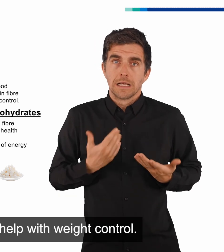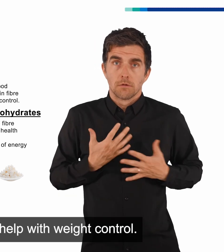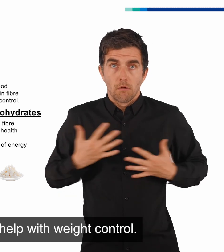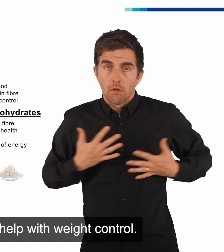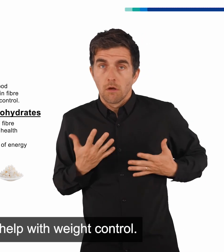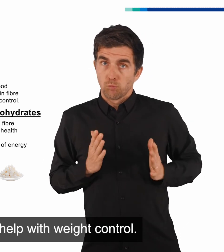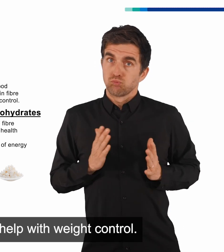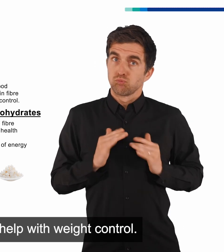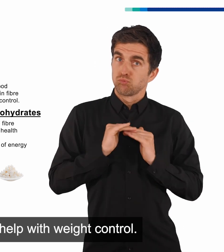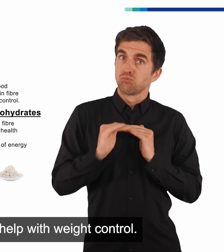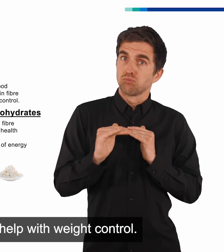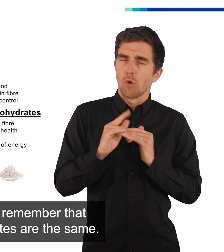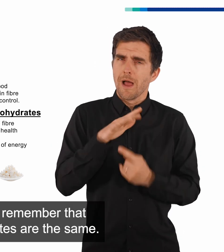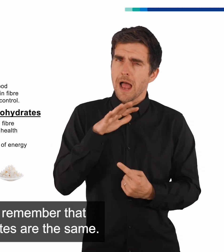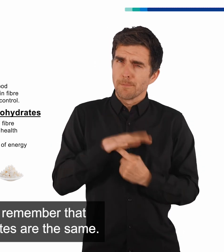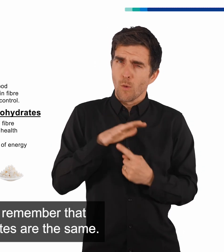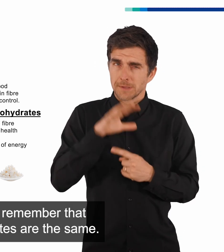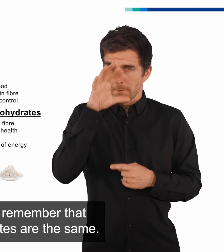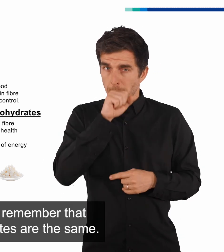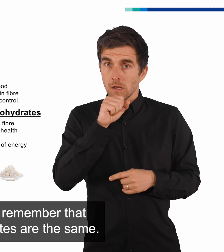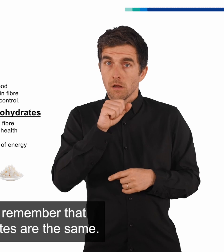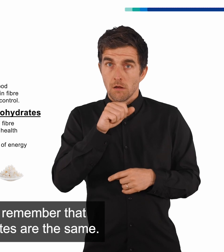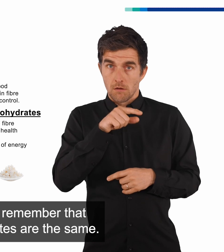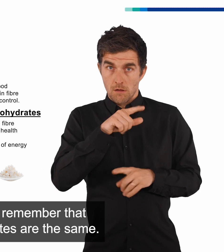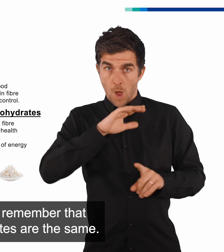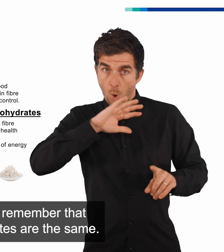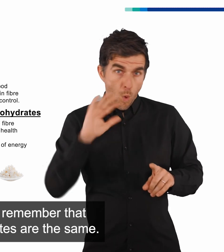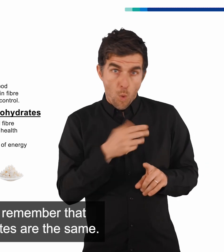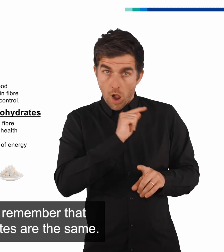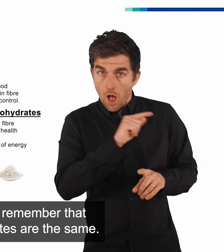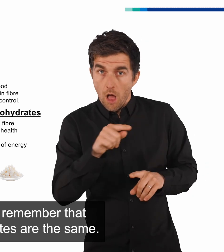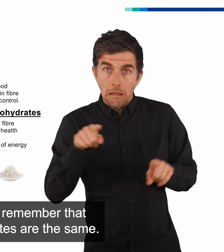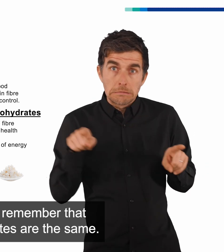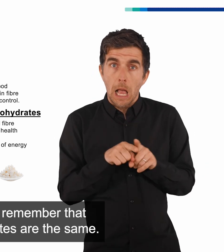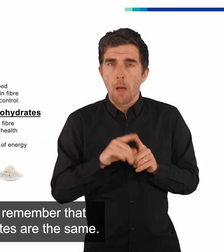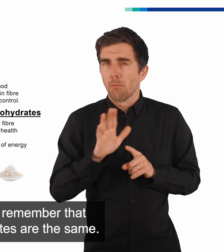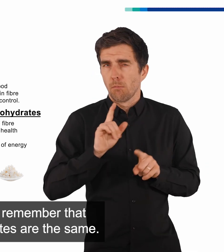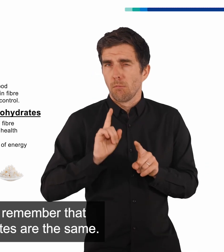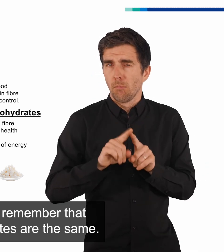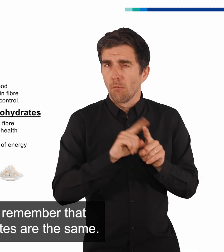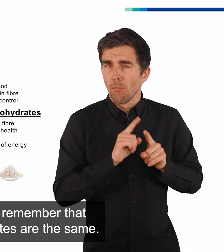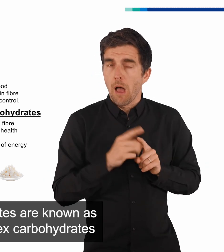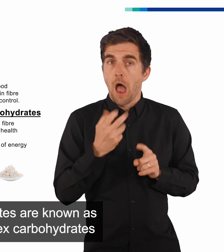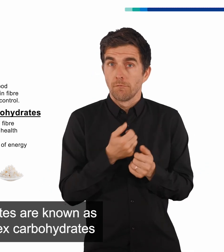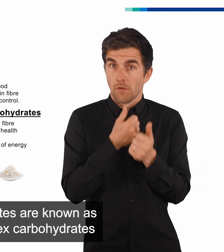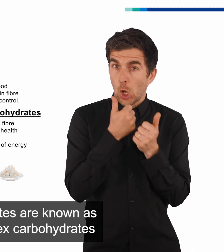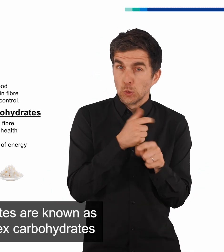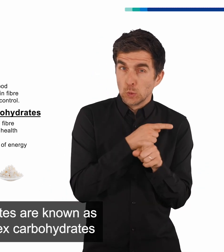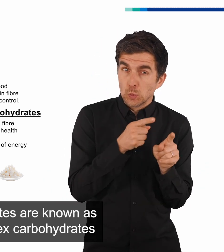same. Good carbohydrates are known as starchy or complex carbohydrates and can be found in